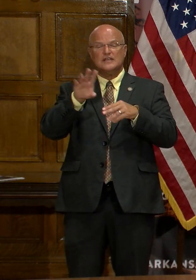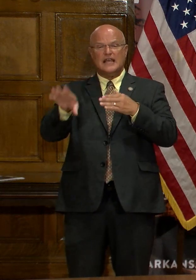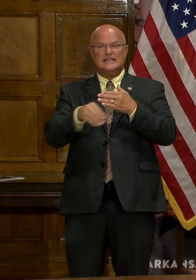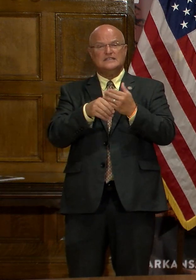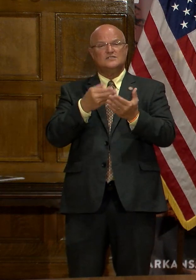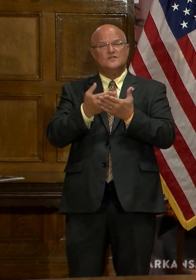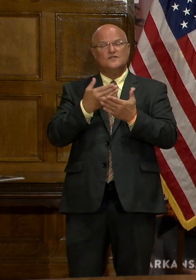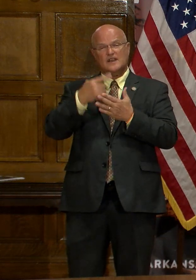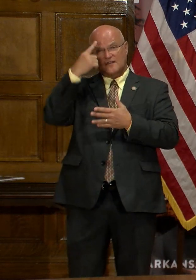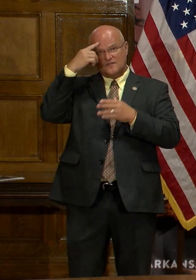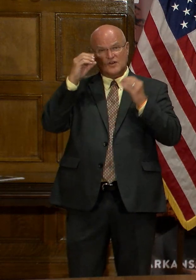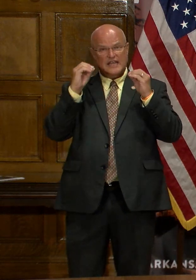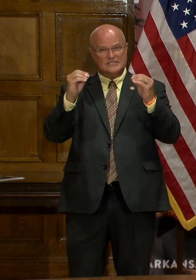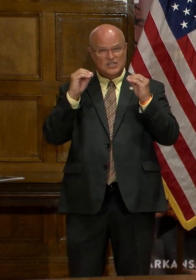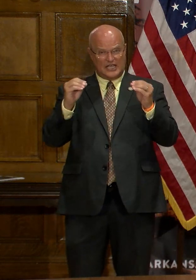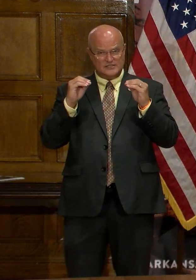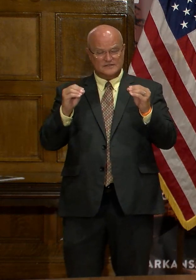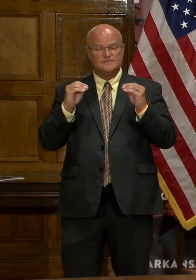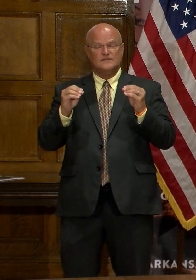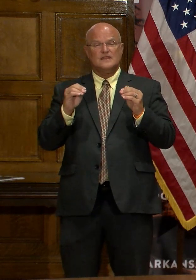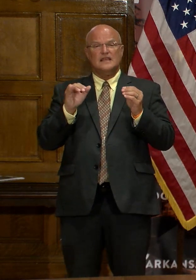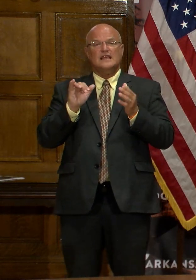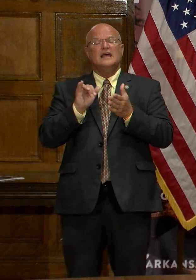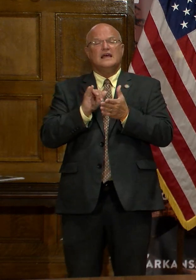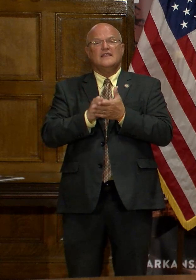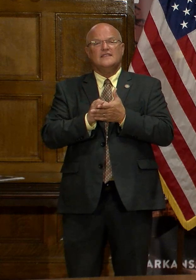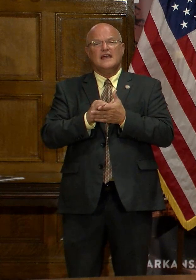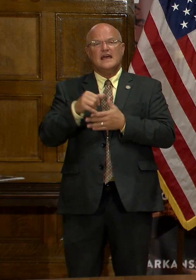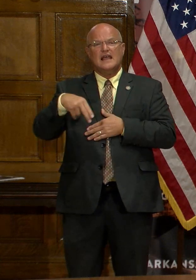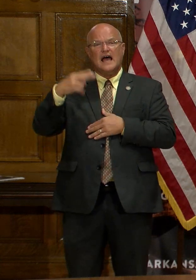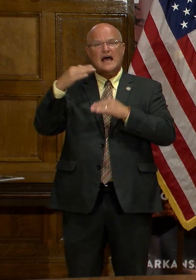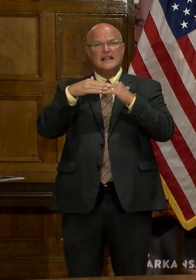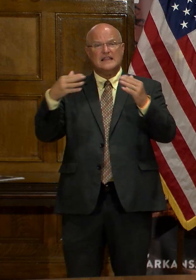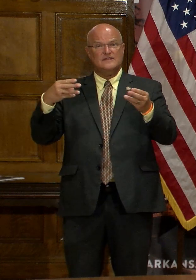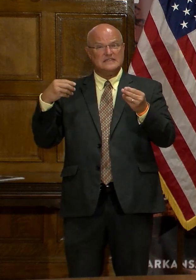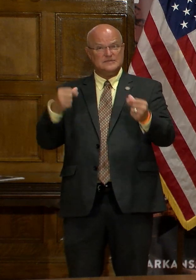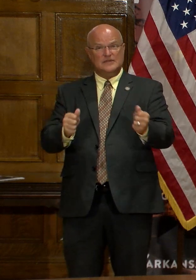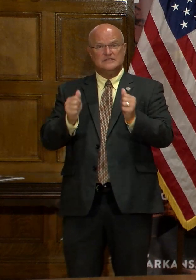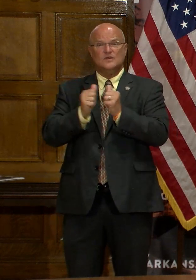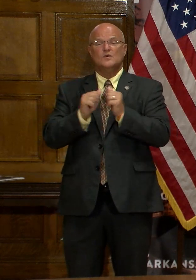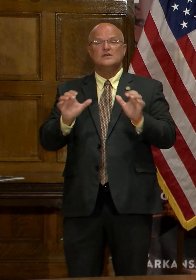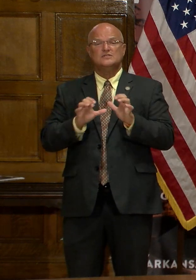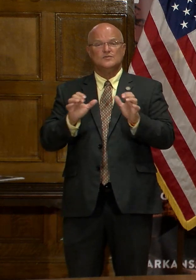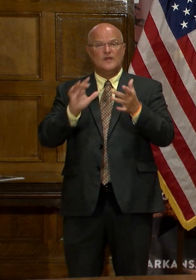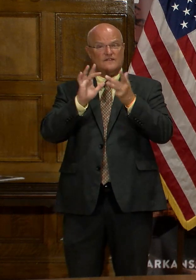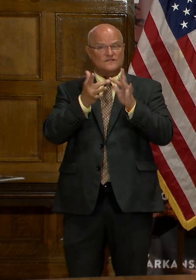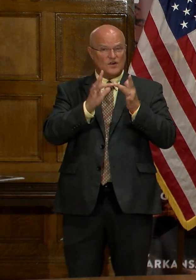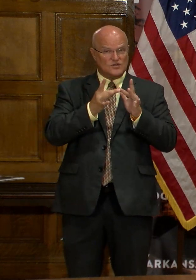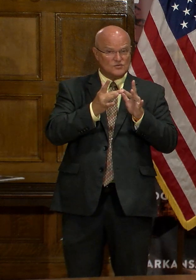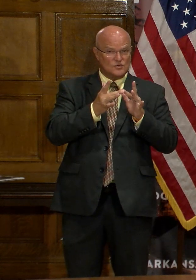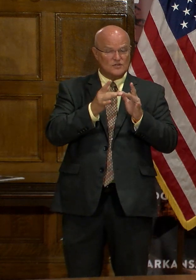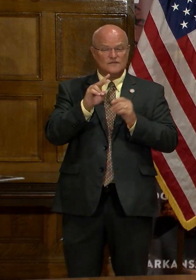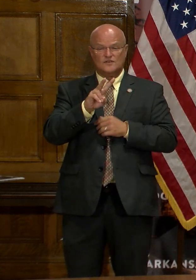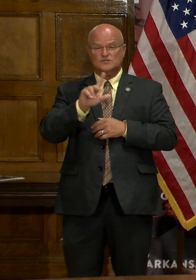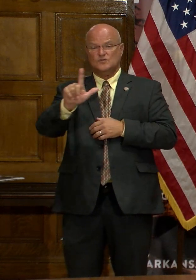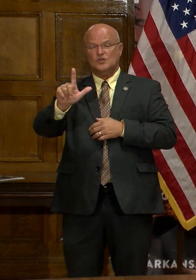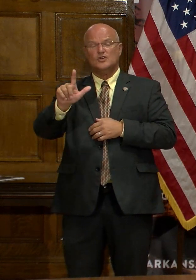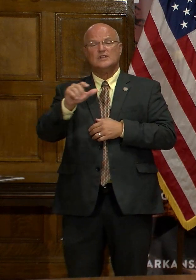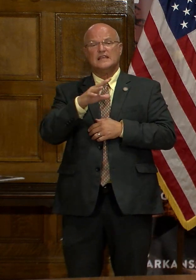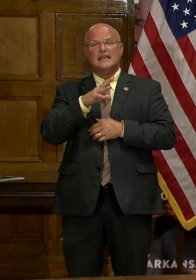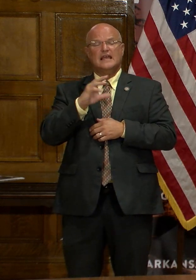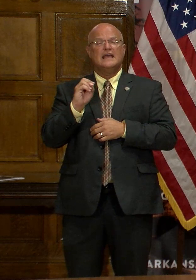funding for education, that there's higher level of expenses with doing virtual as well as doing